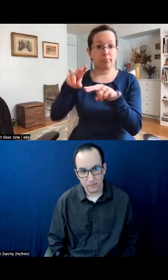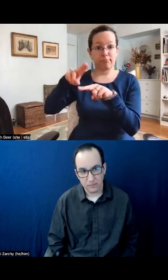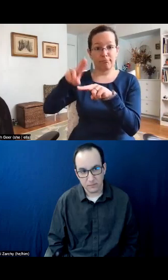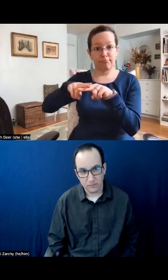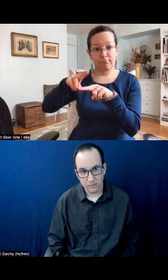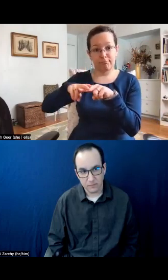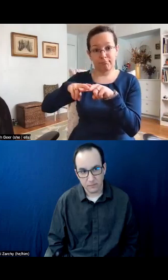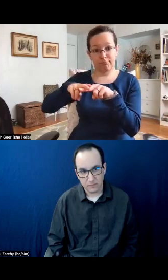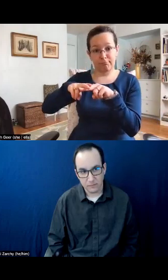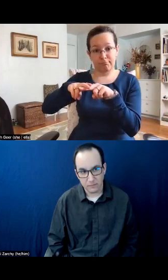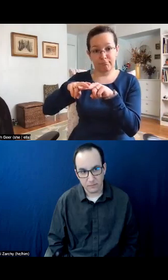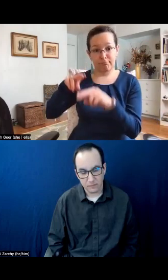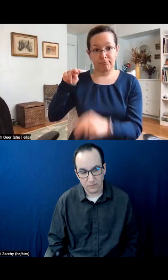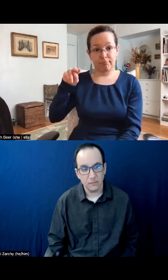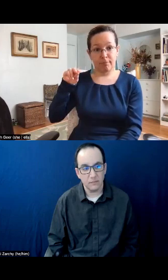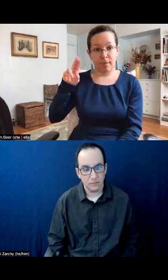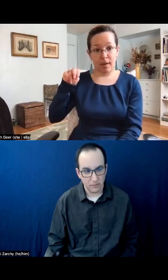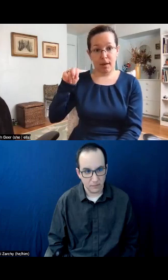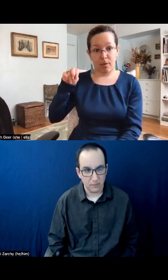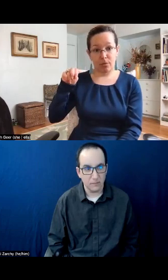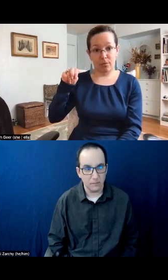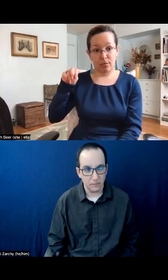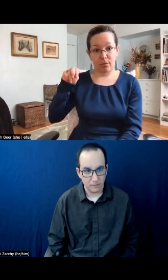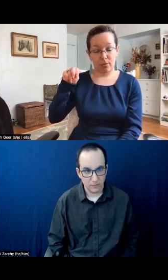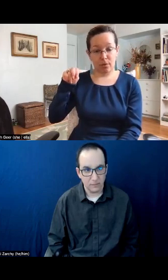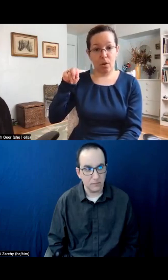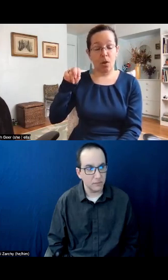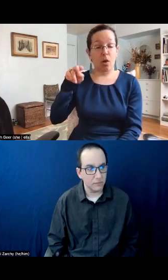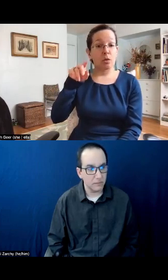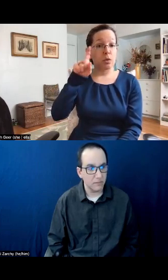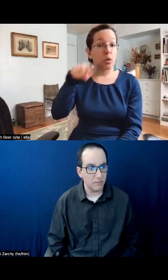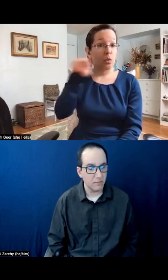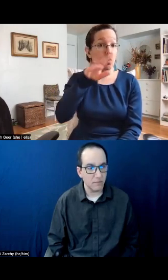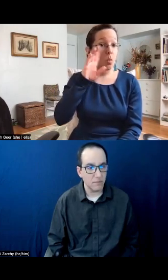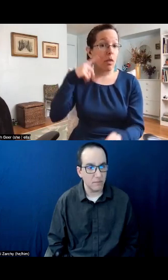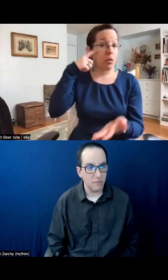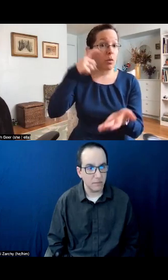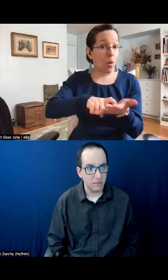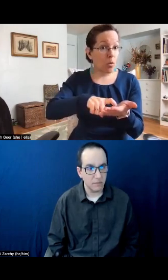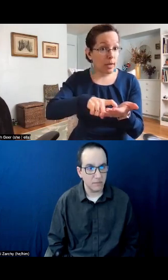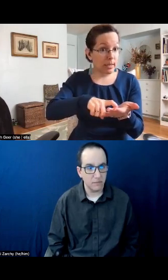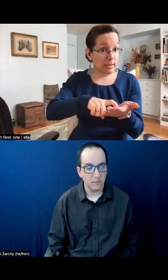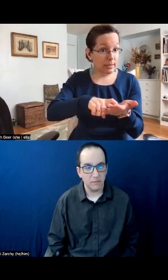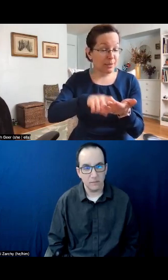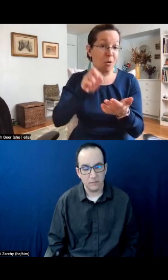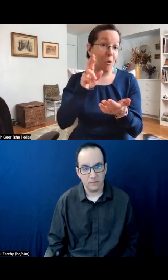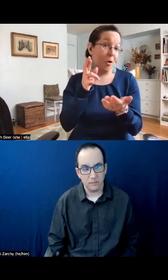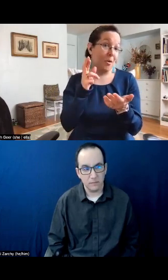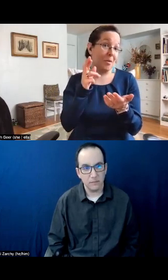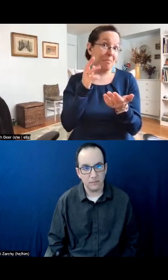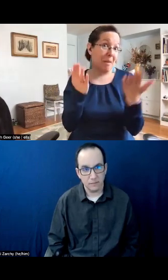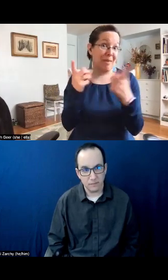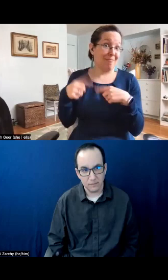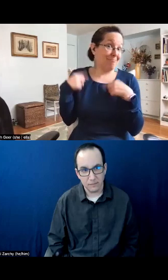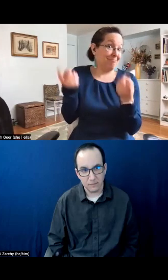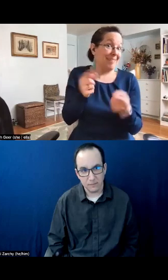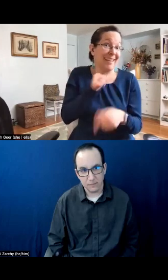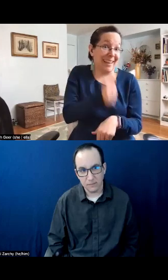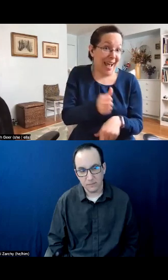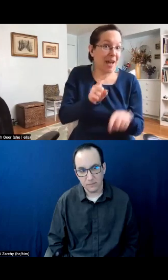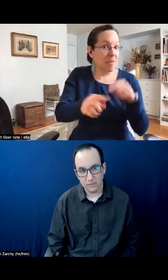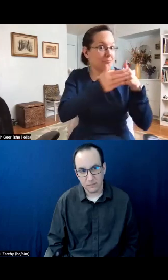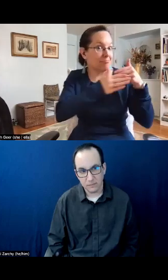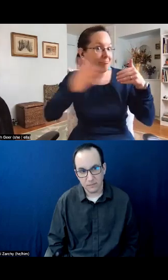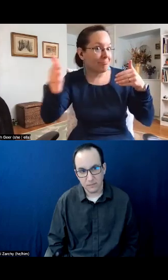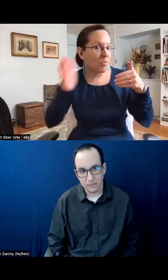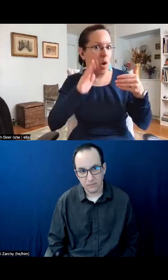down, versus chair. How it is that we render the verb, versus the noun, what I'm